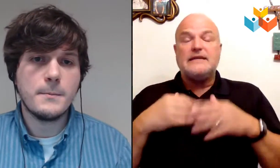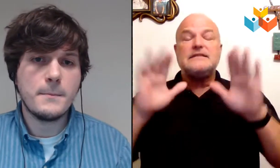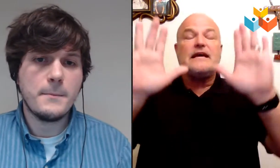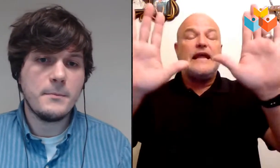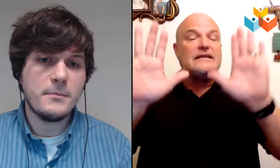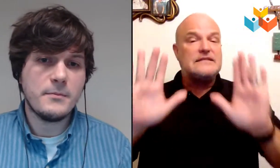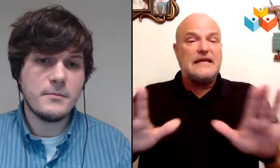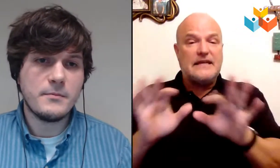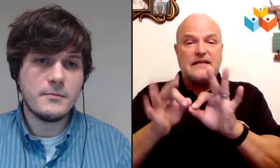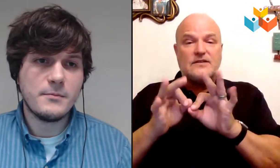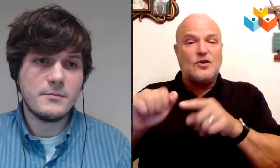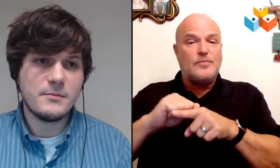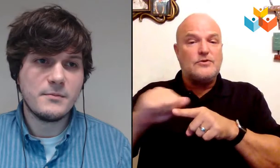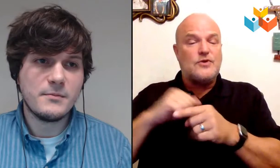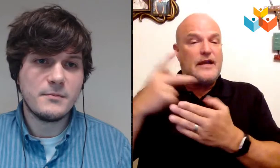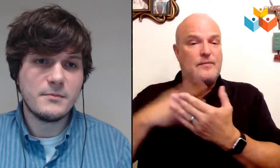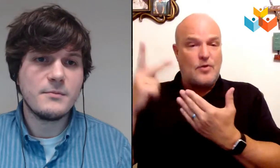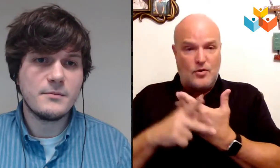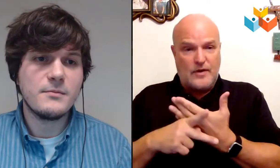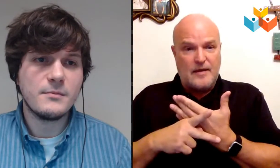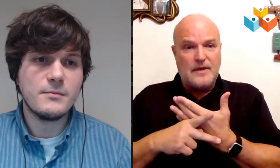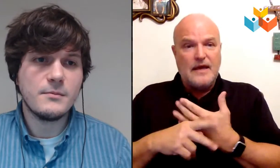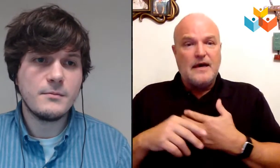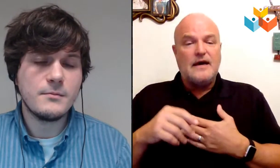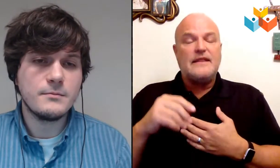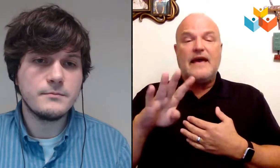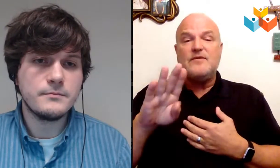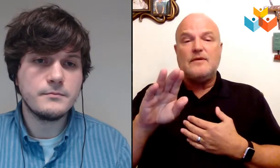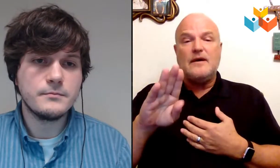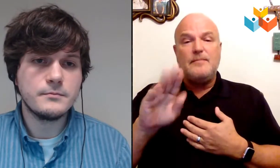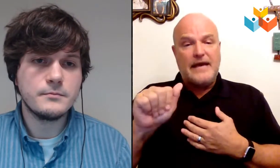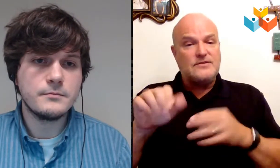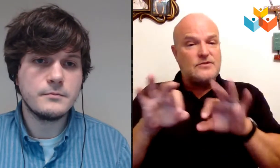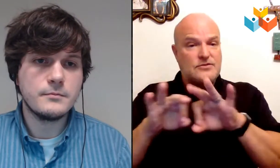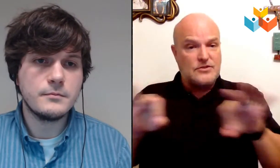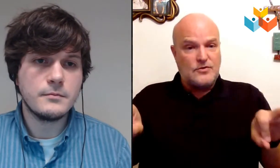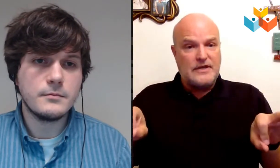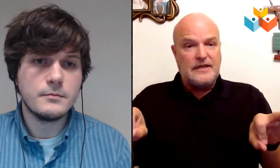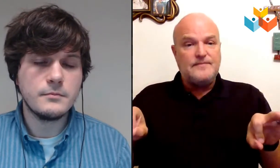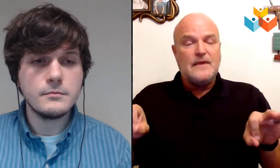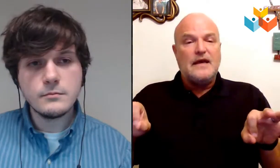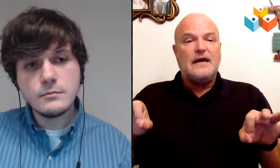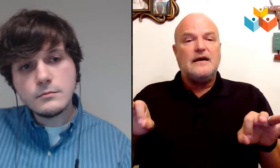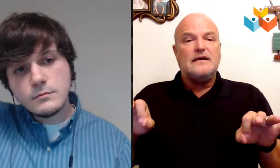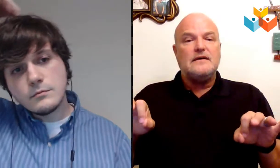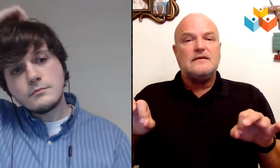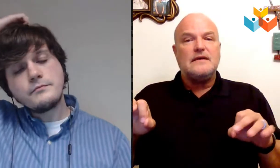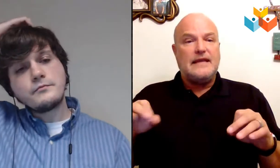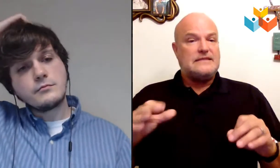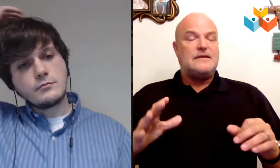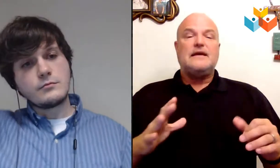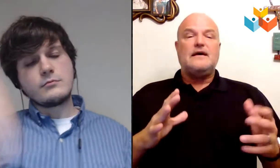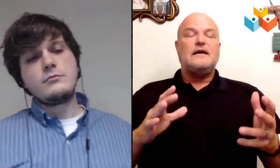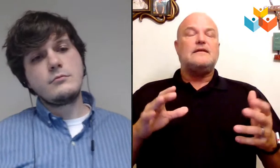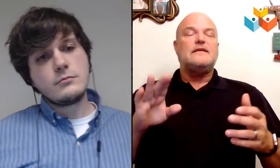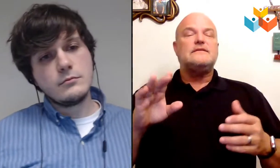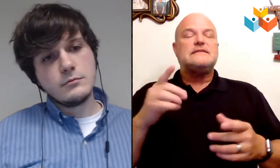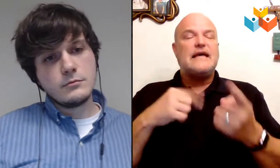UALR has an outstanding interpreter training program. They have a bachelor's degree,